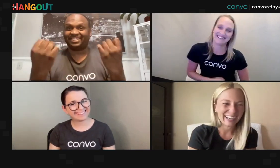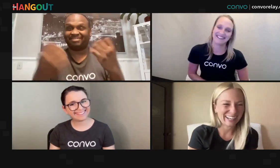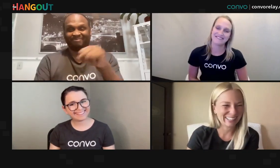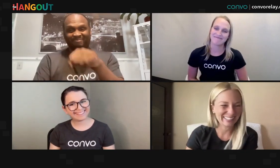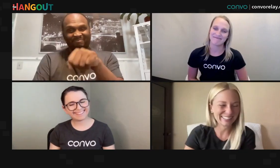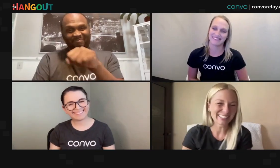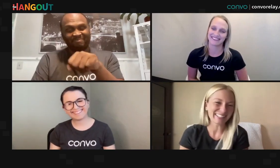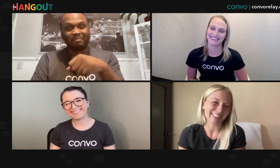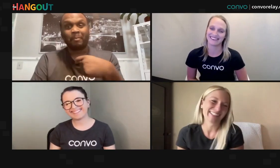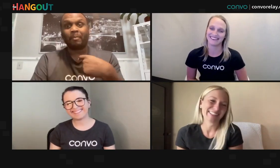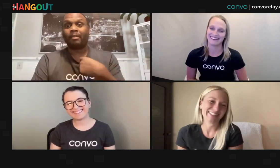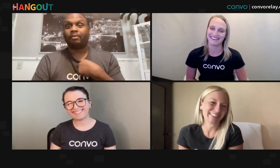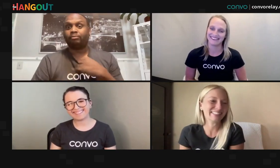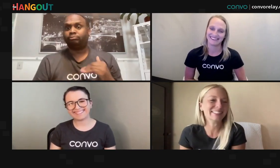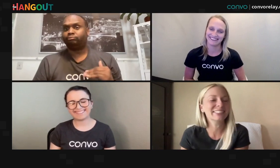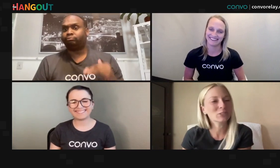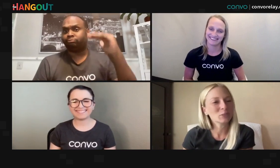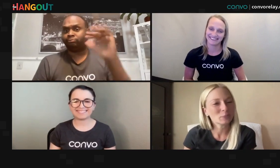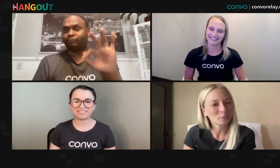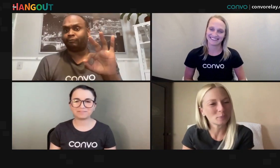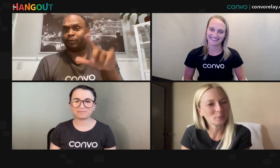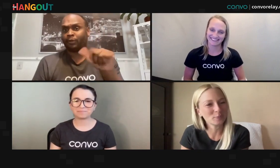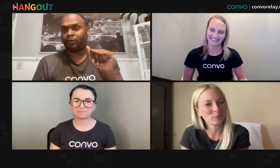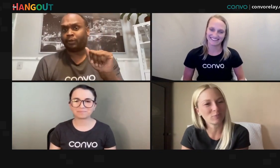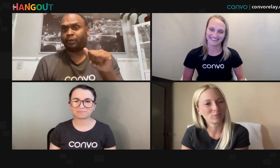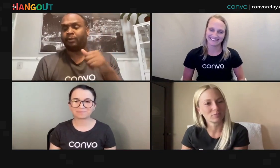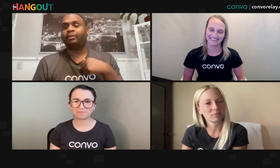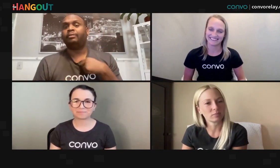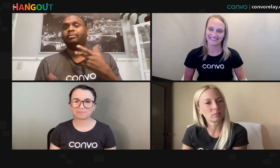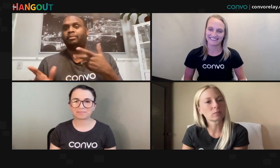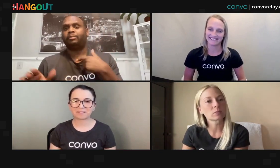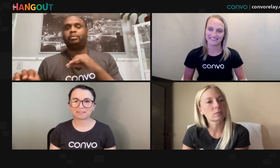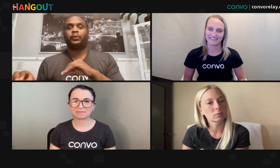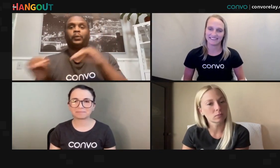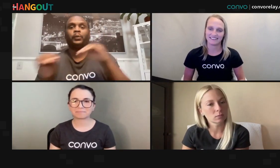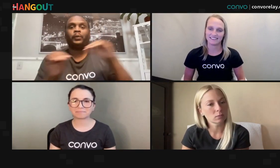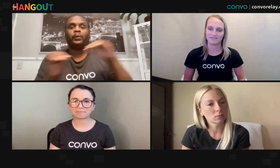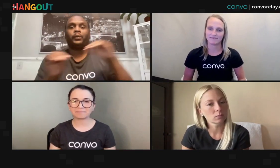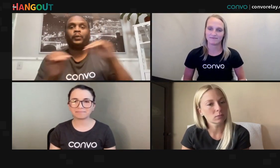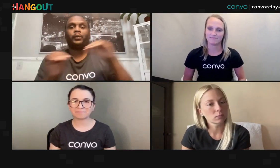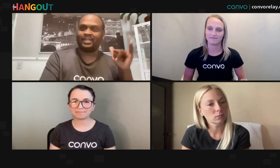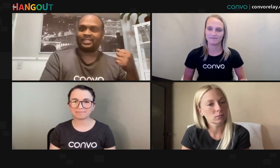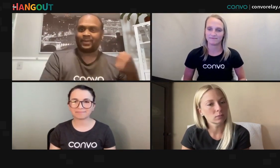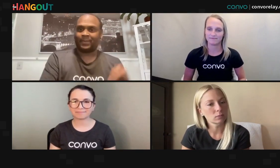Yeah. This is Zen signing. I grew up in Florida